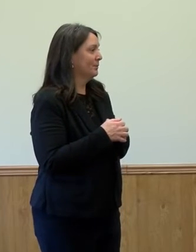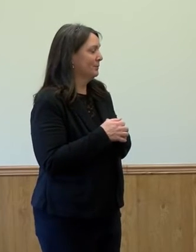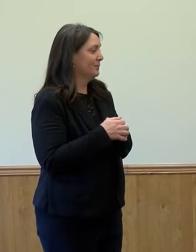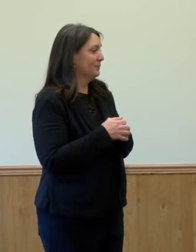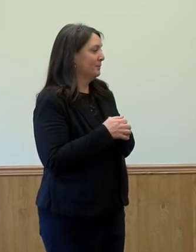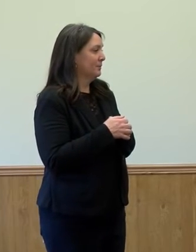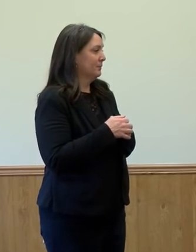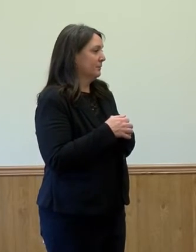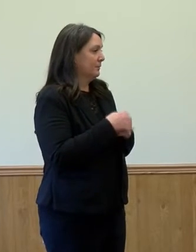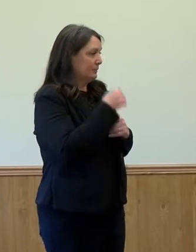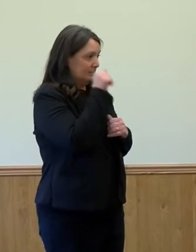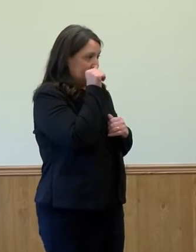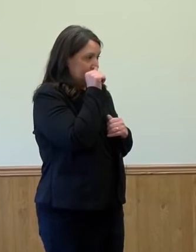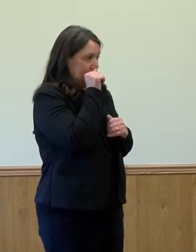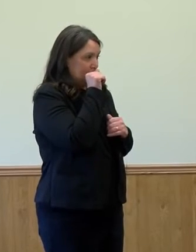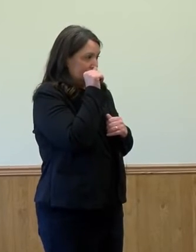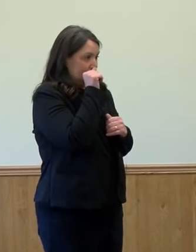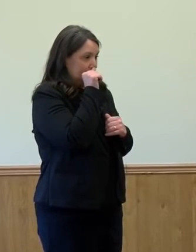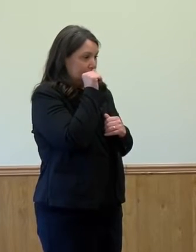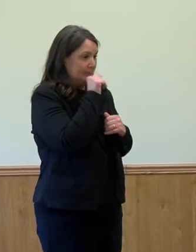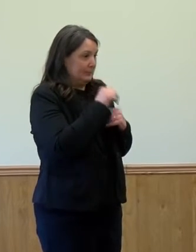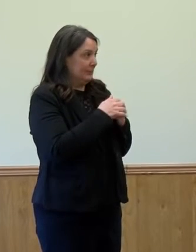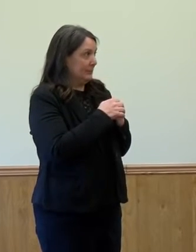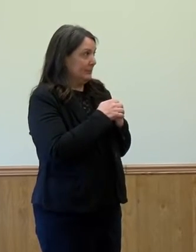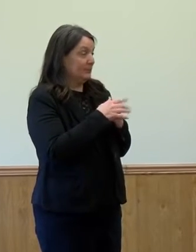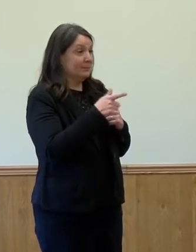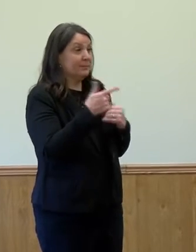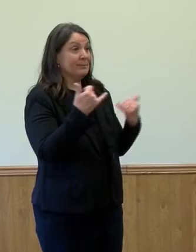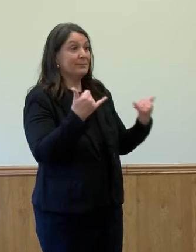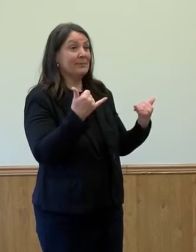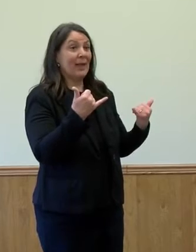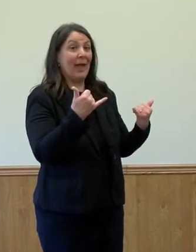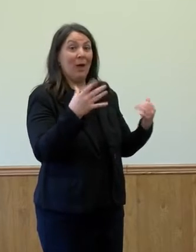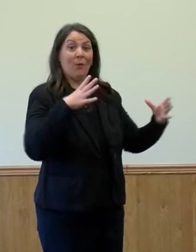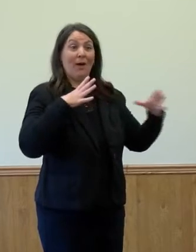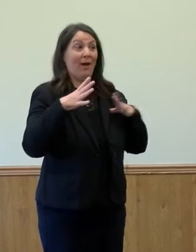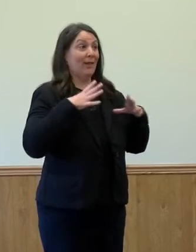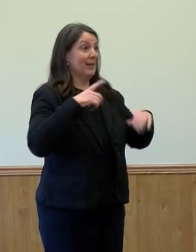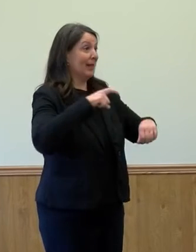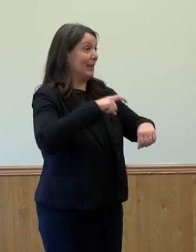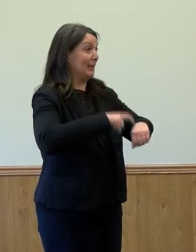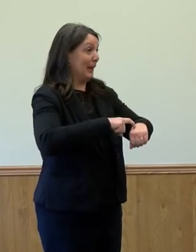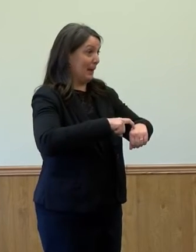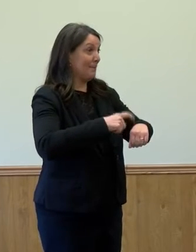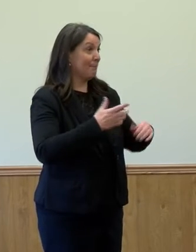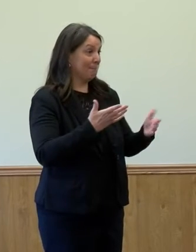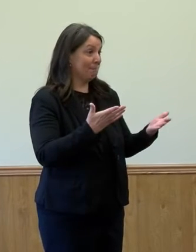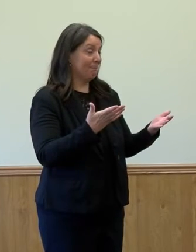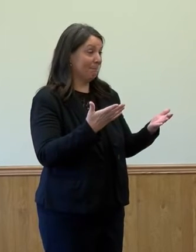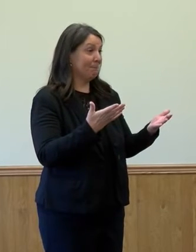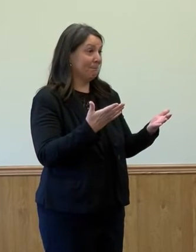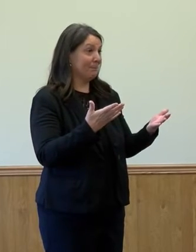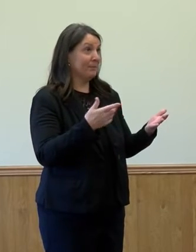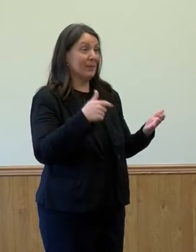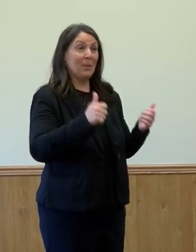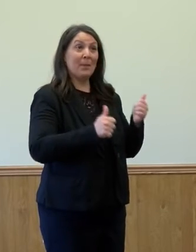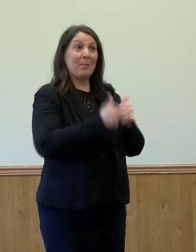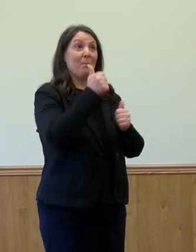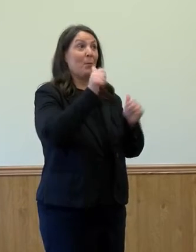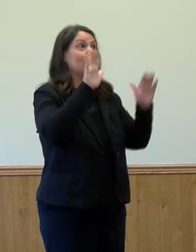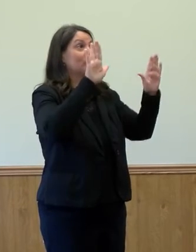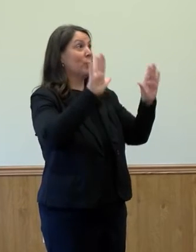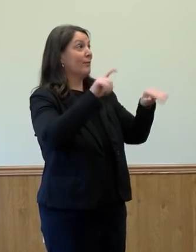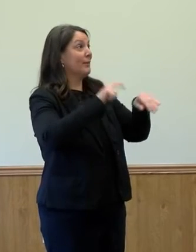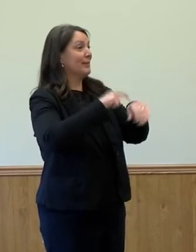The holiday season is here, as you all know. Though it's known as the most wonderful time of the year,